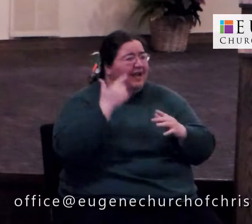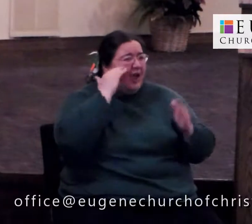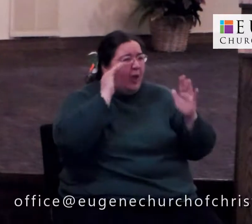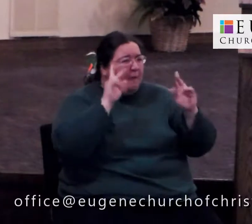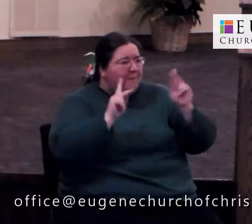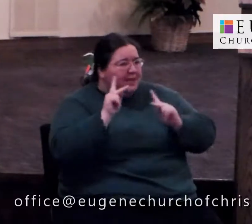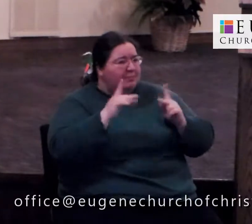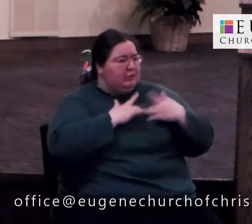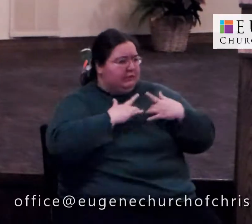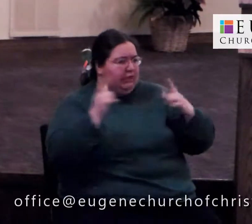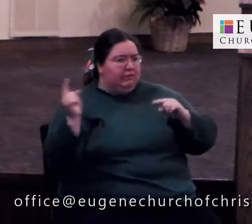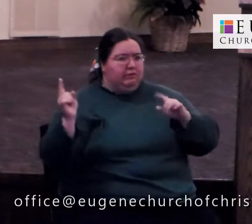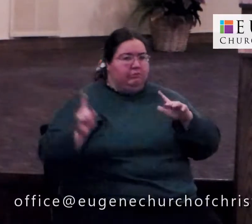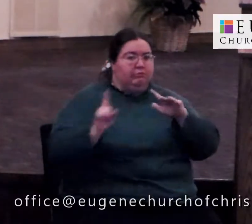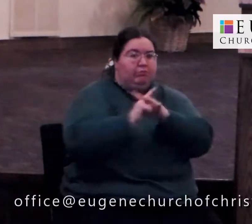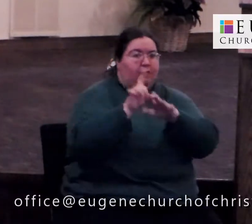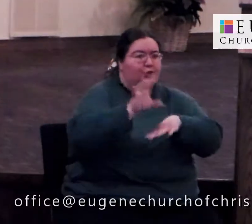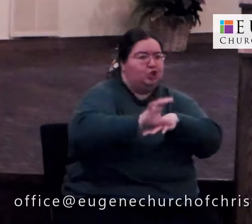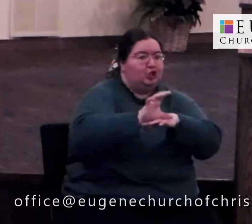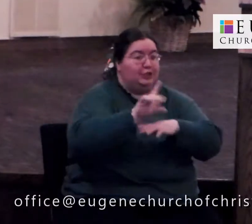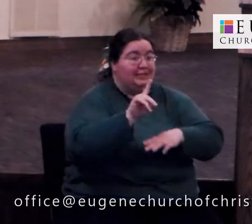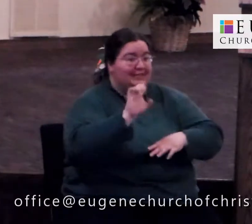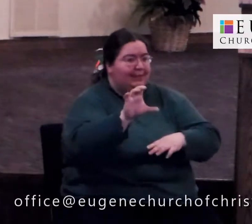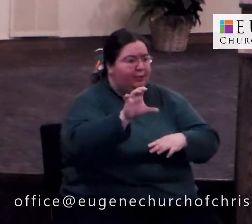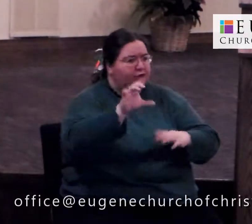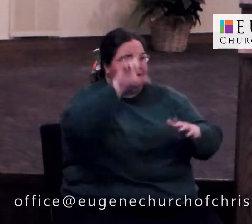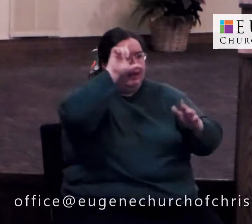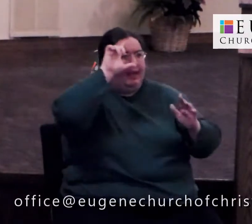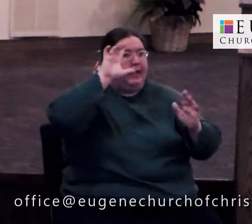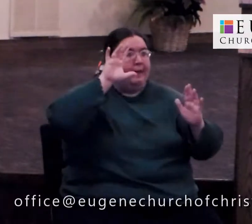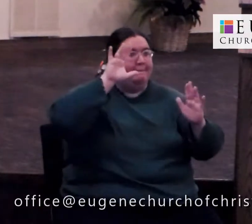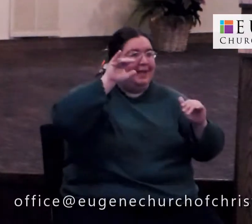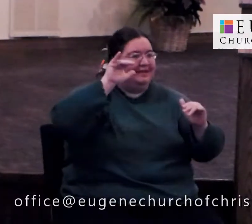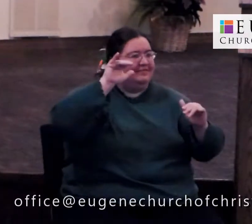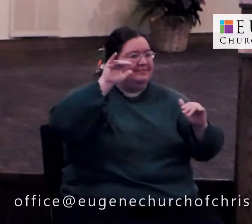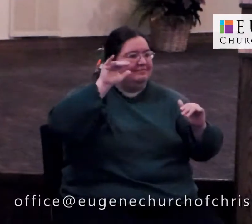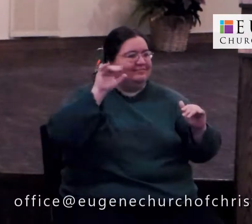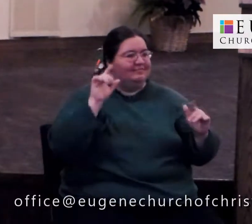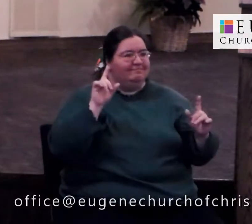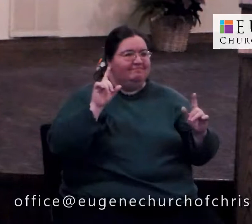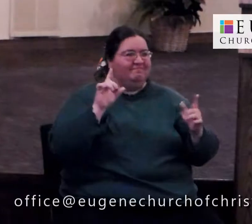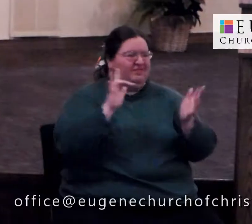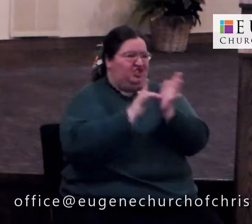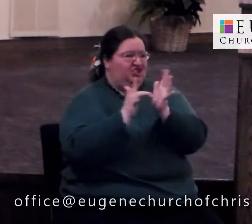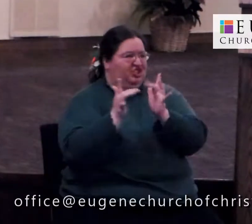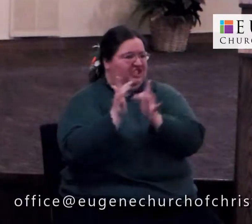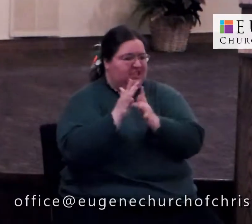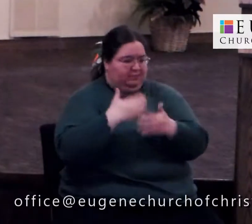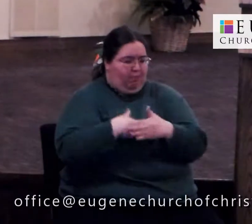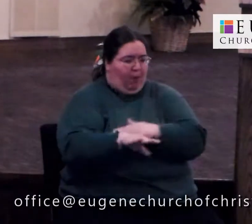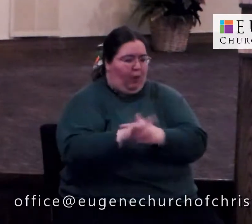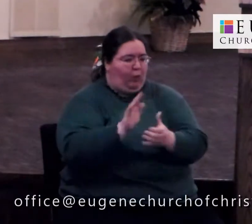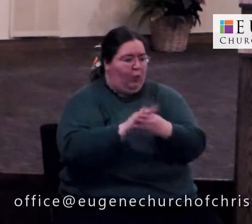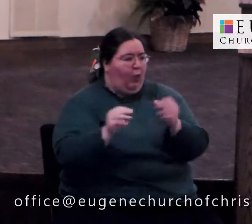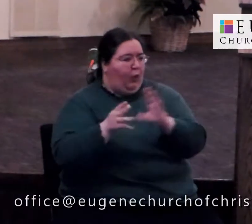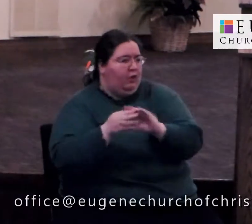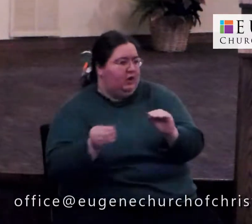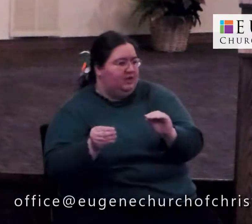birth of Christ. Especially next week, people have that kind of thing in mind. And at the same time, I'm not good enough to blend a